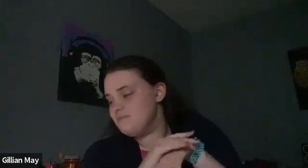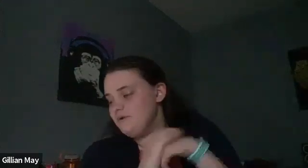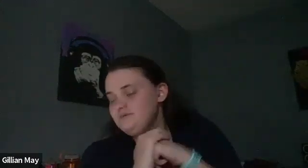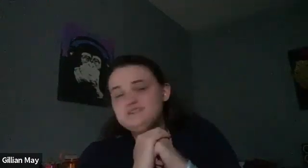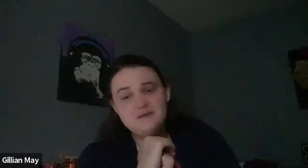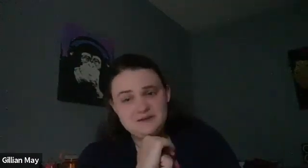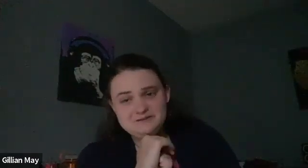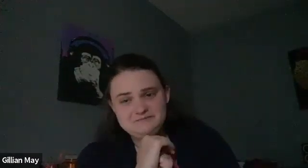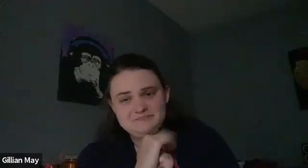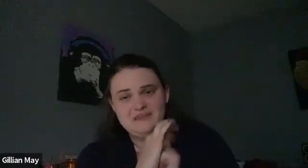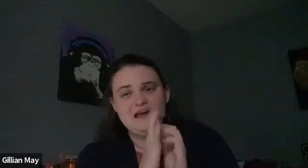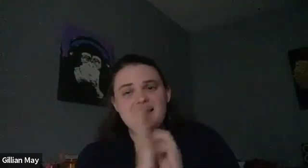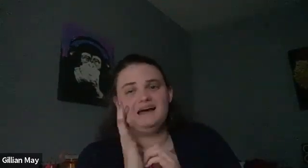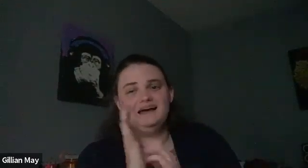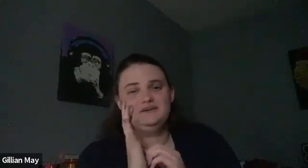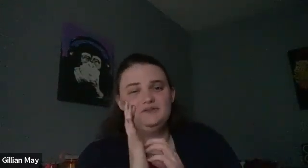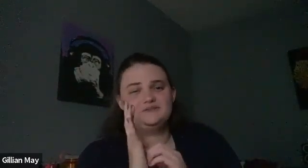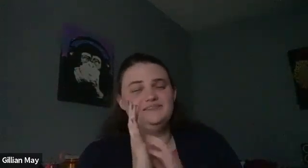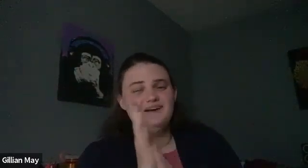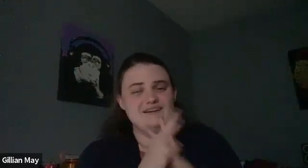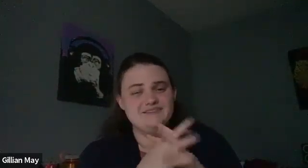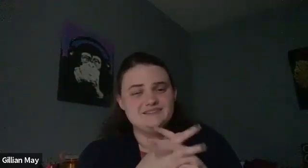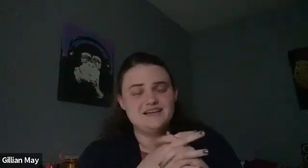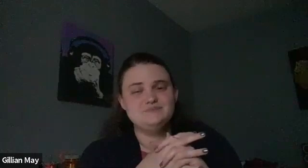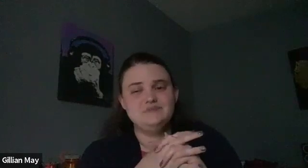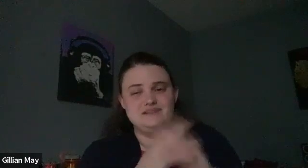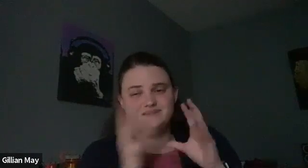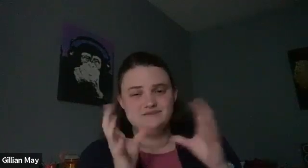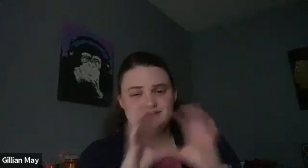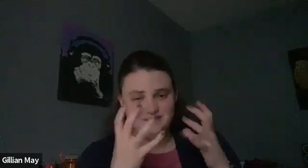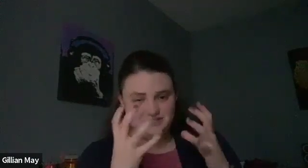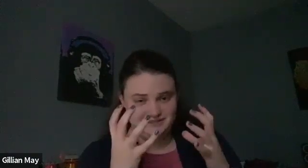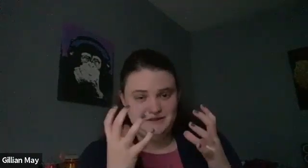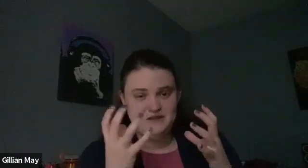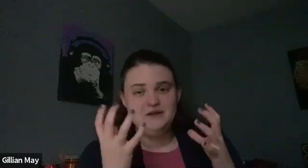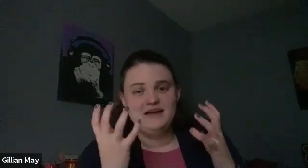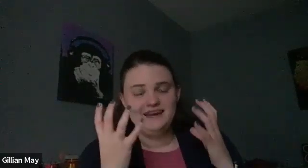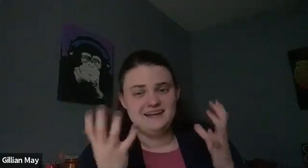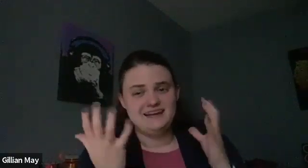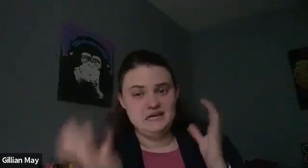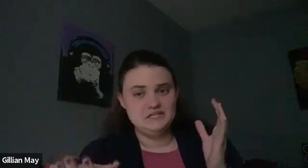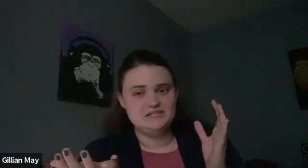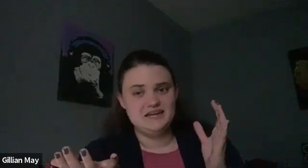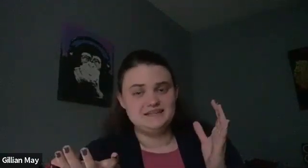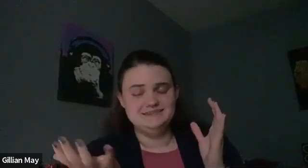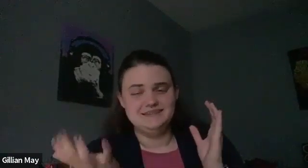we will stop here. I know there was a lot in this class, this session. And again, I understand